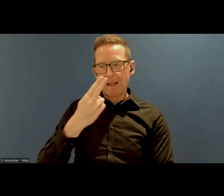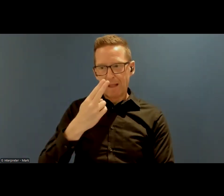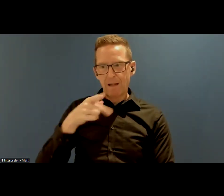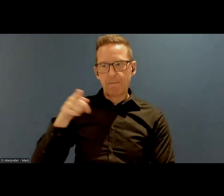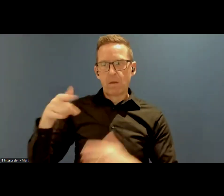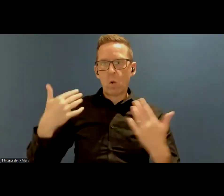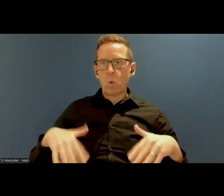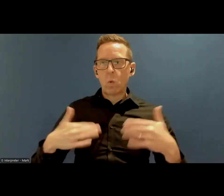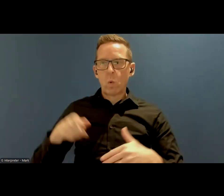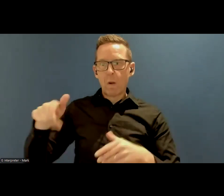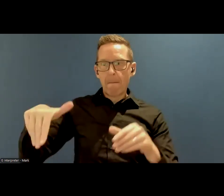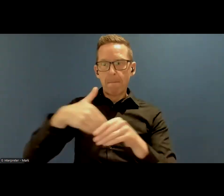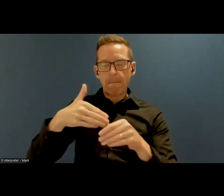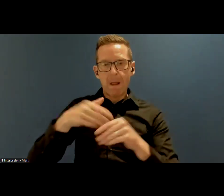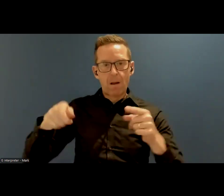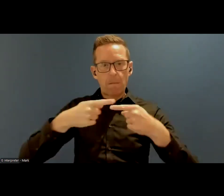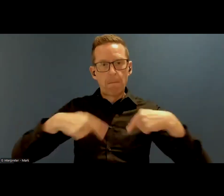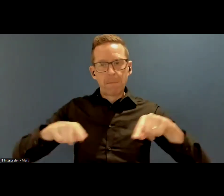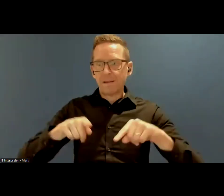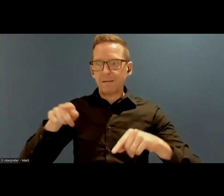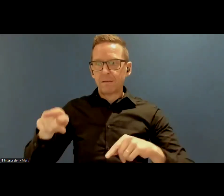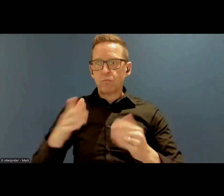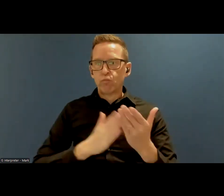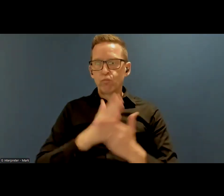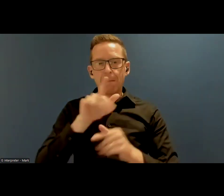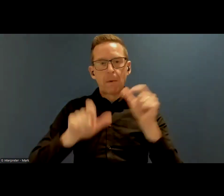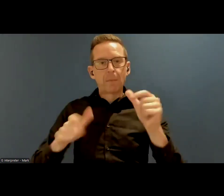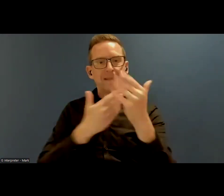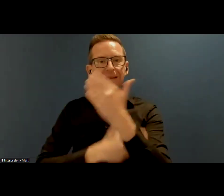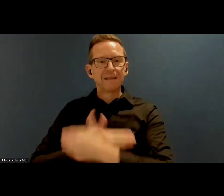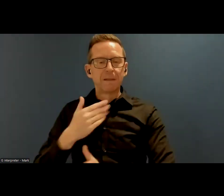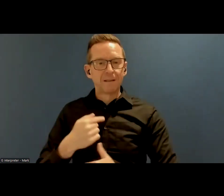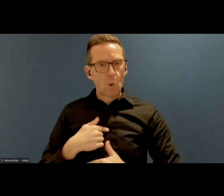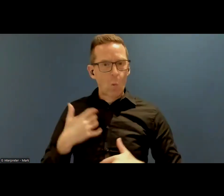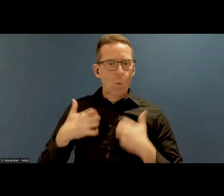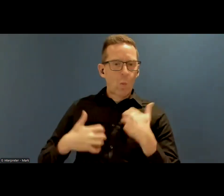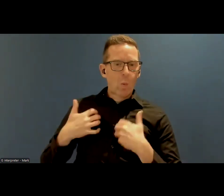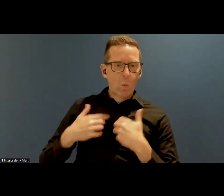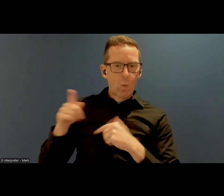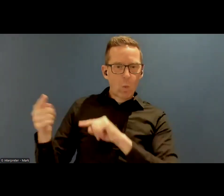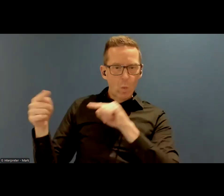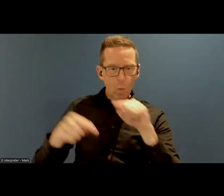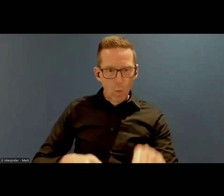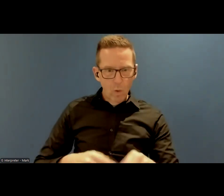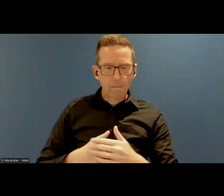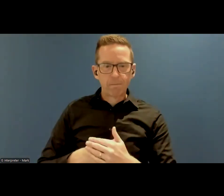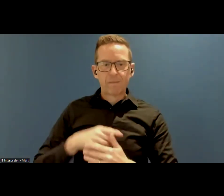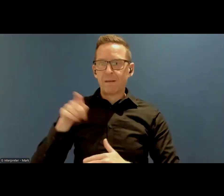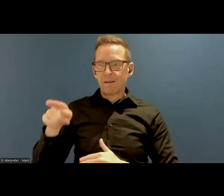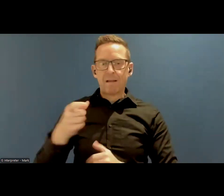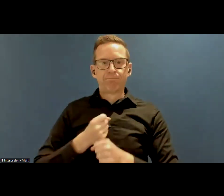have him on the call today with us, representing the committee, of